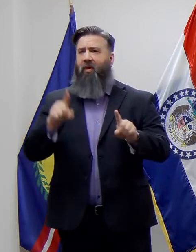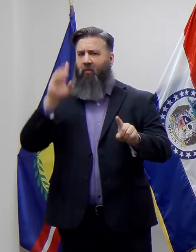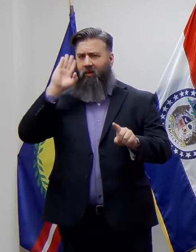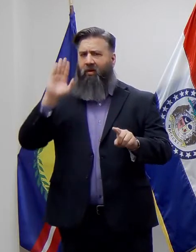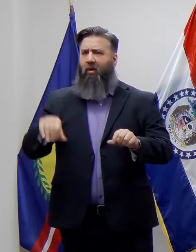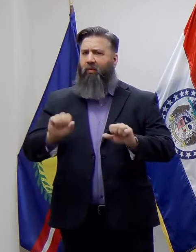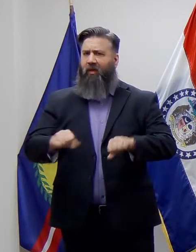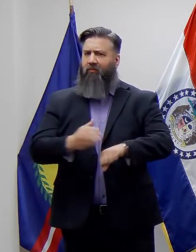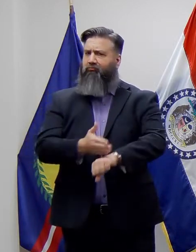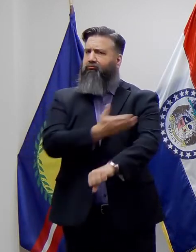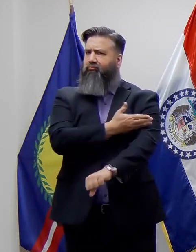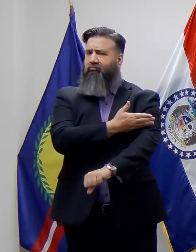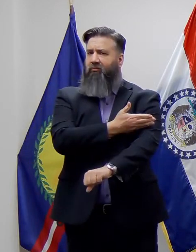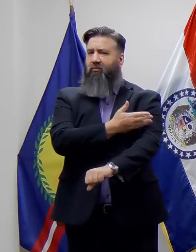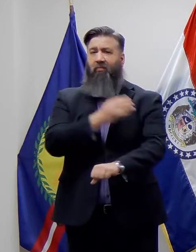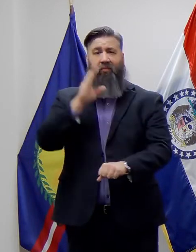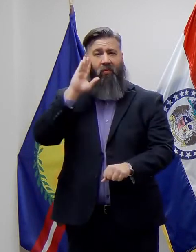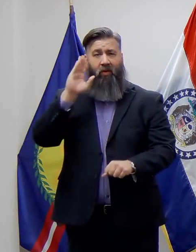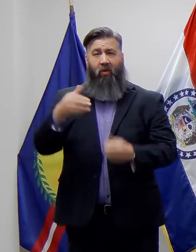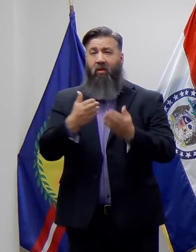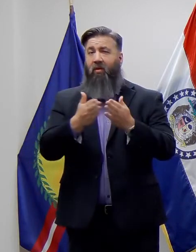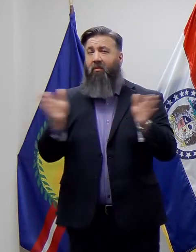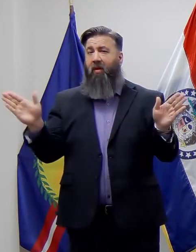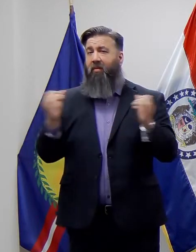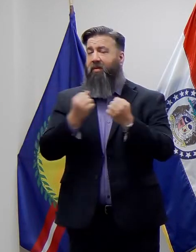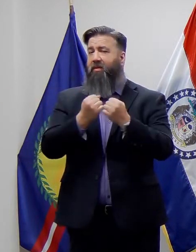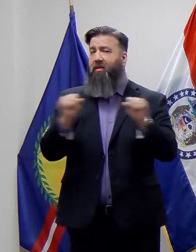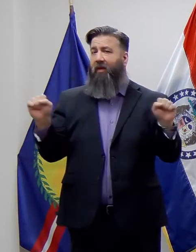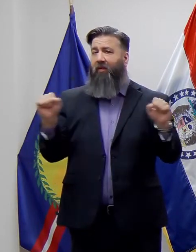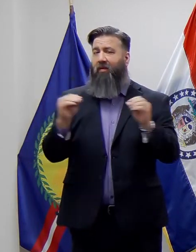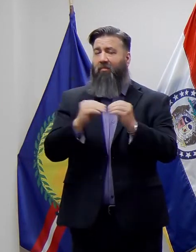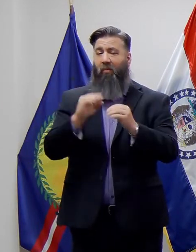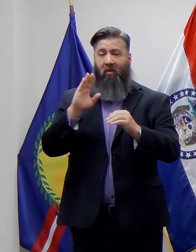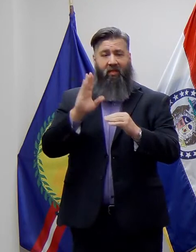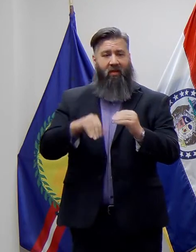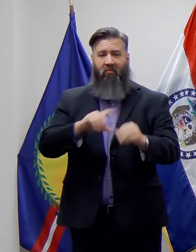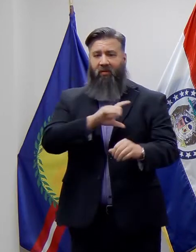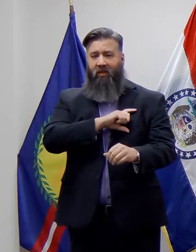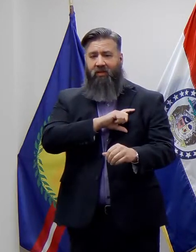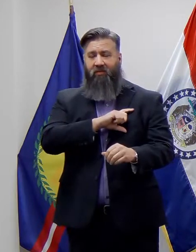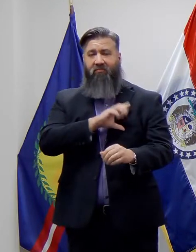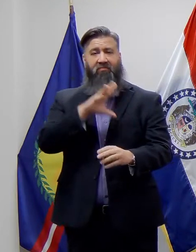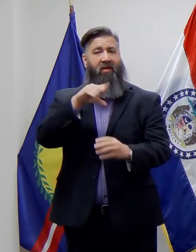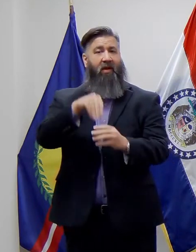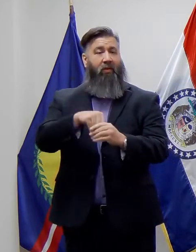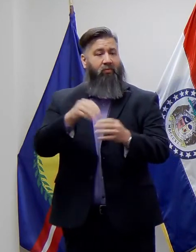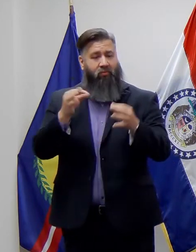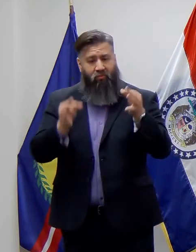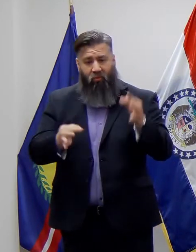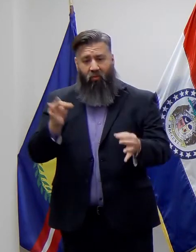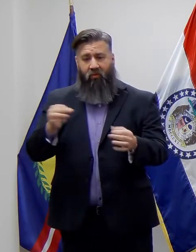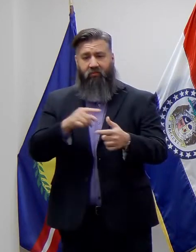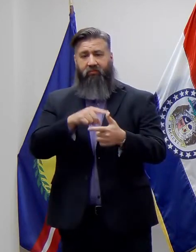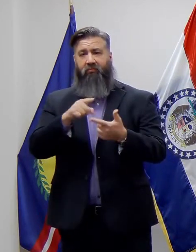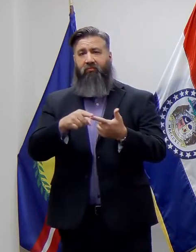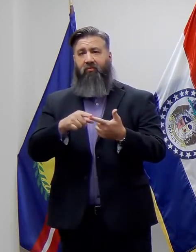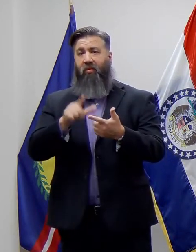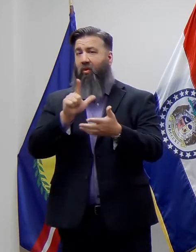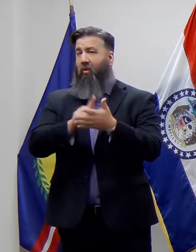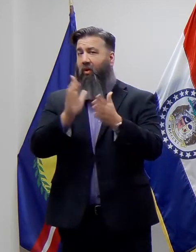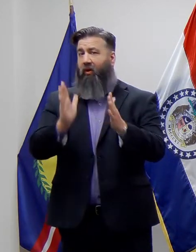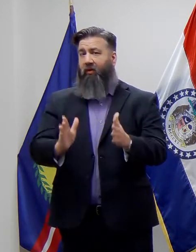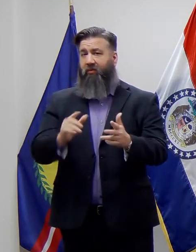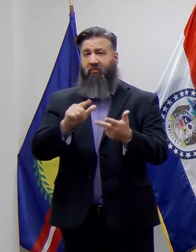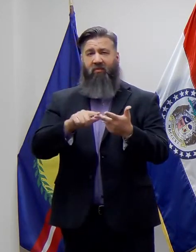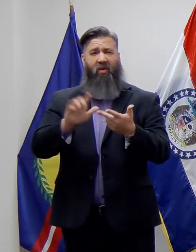better. And we know that public safety is more than just policing. It also includes our courts, our prosecutors, and all of